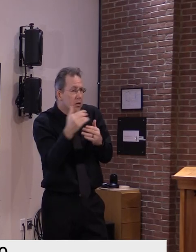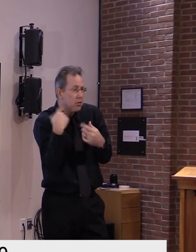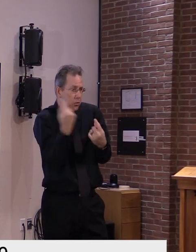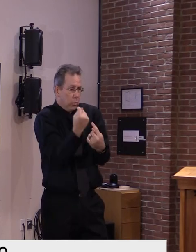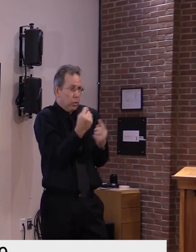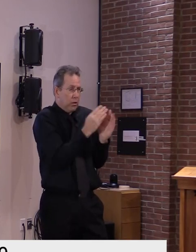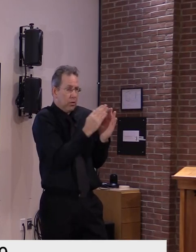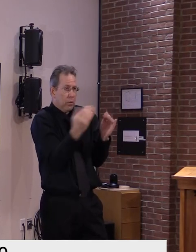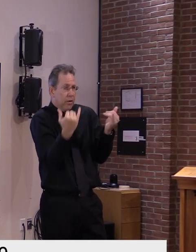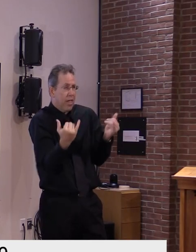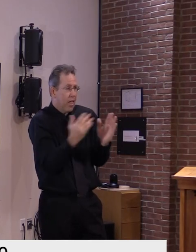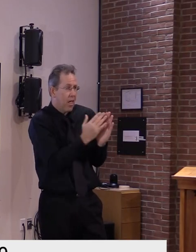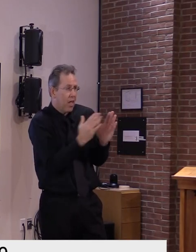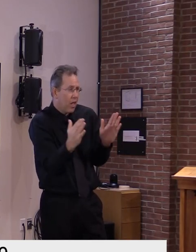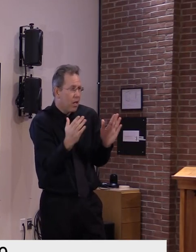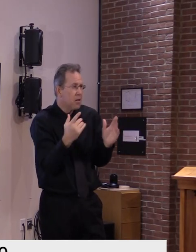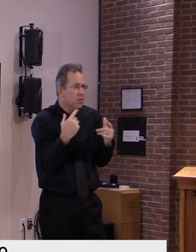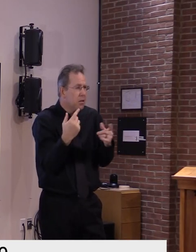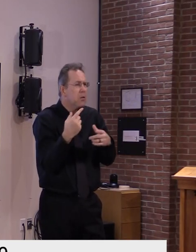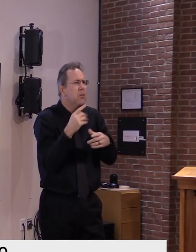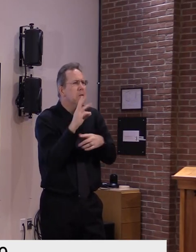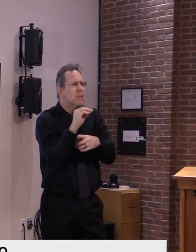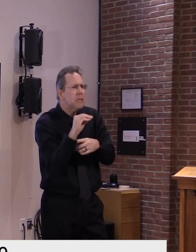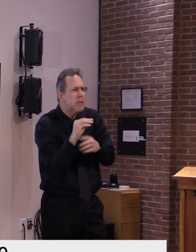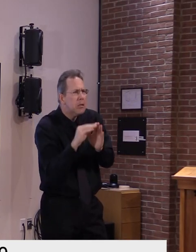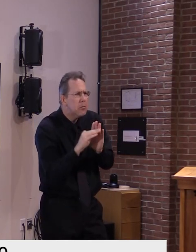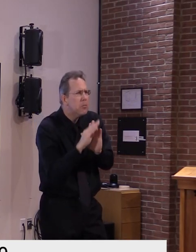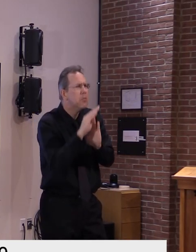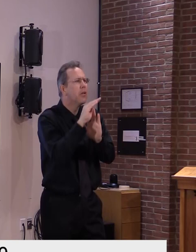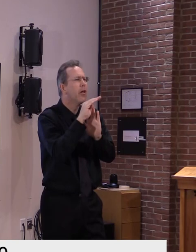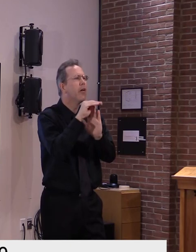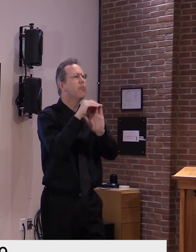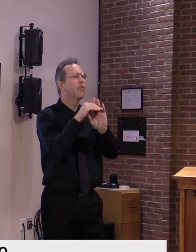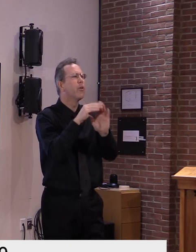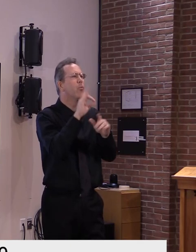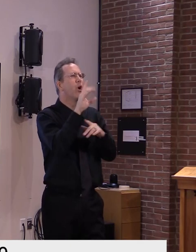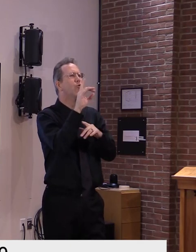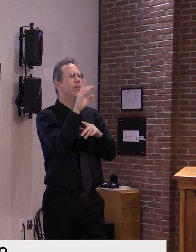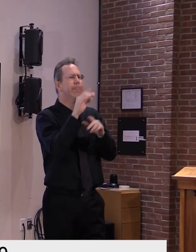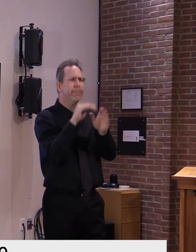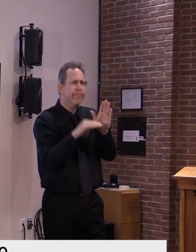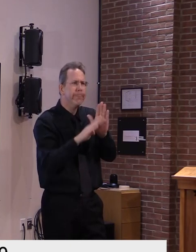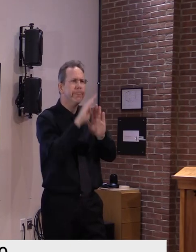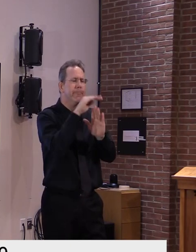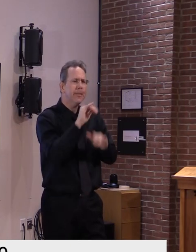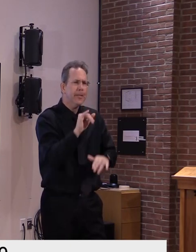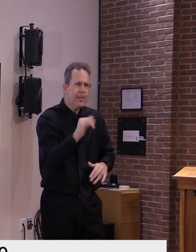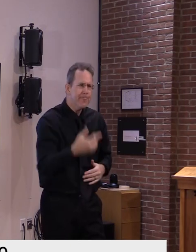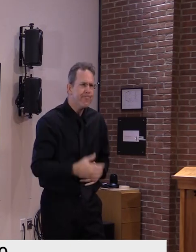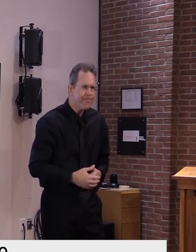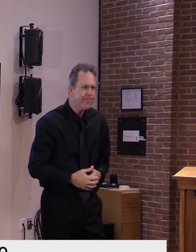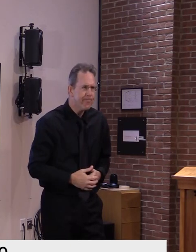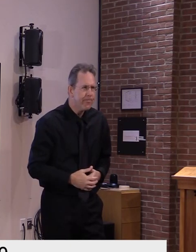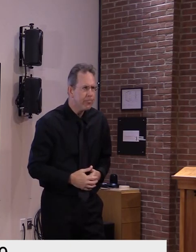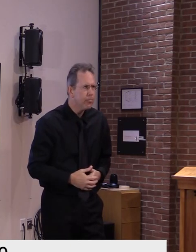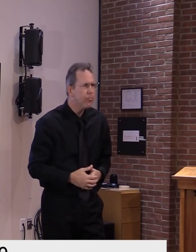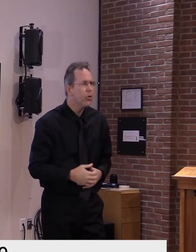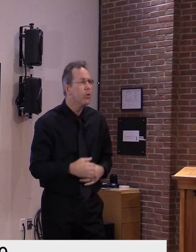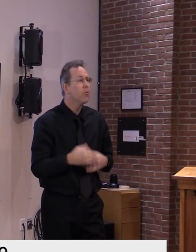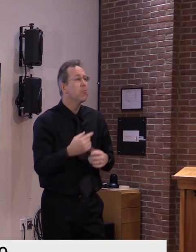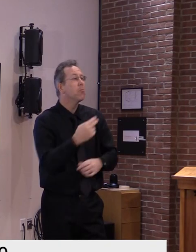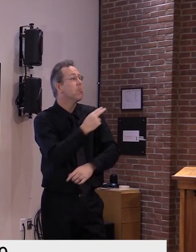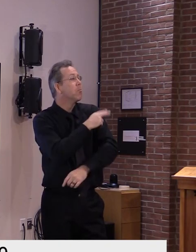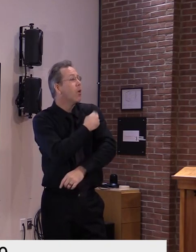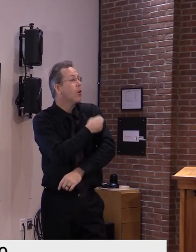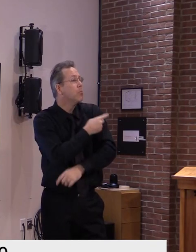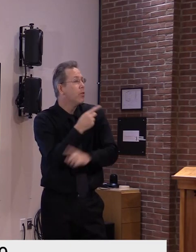to reported 100 today. There are 28 people hospitalized with COVID currently,